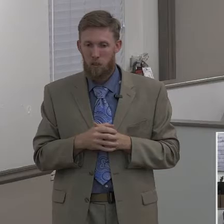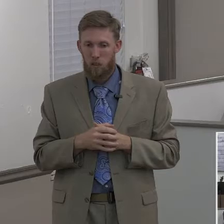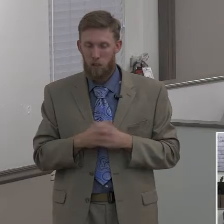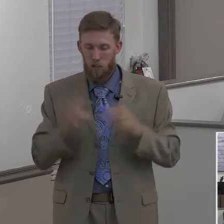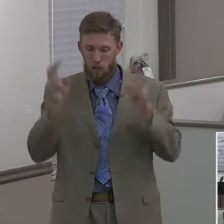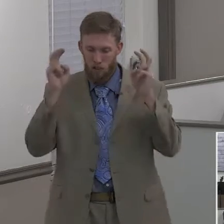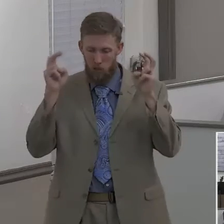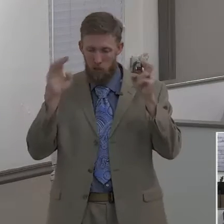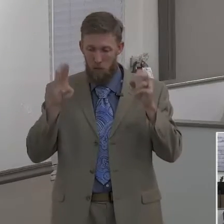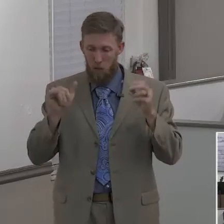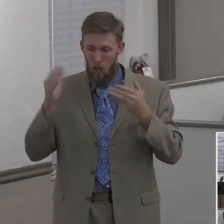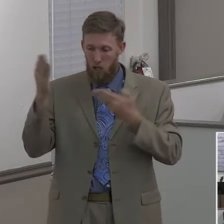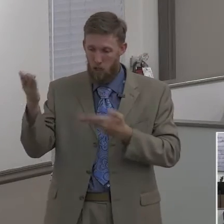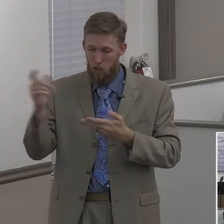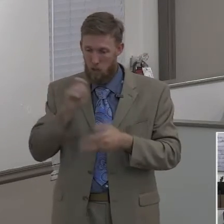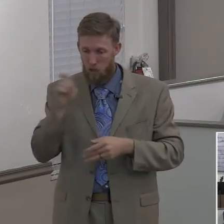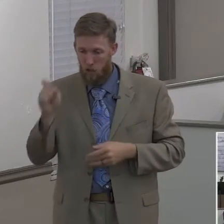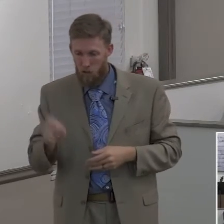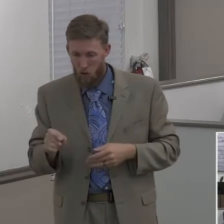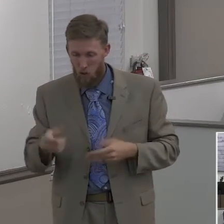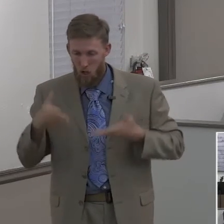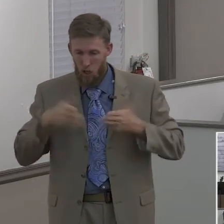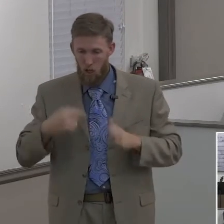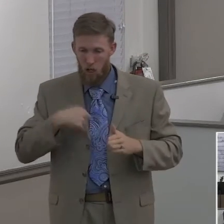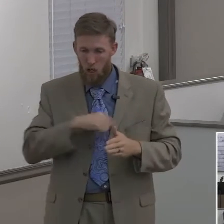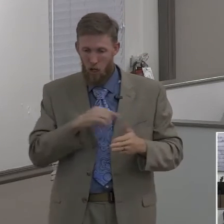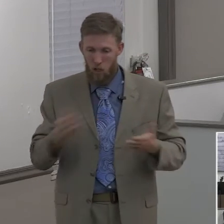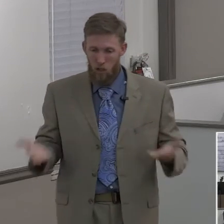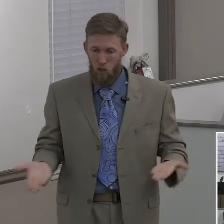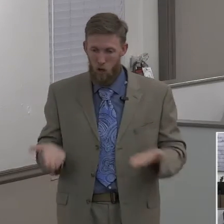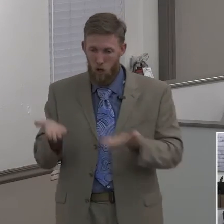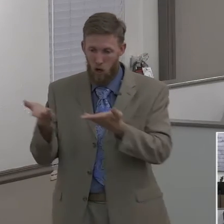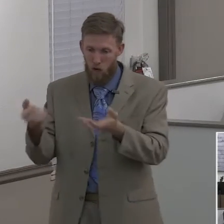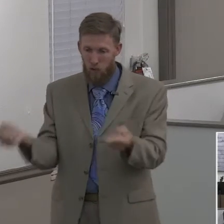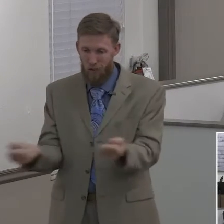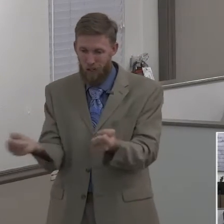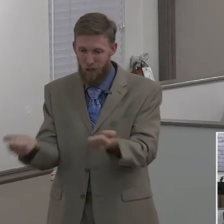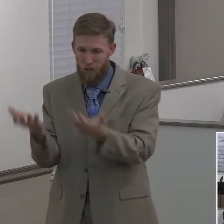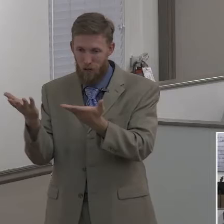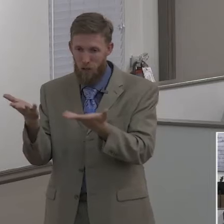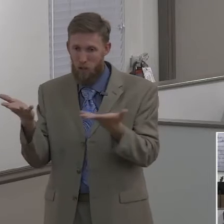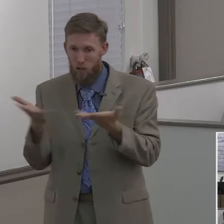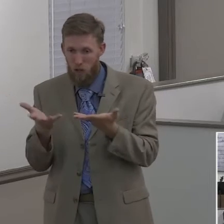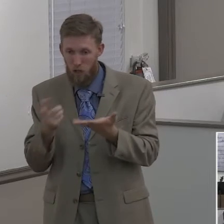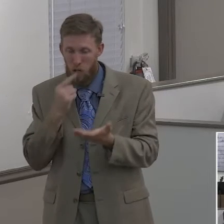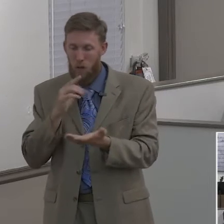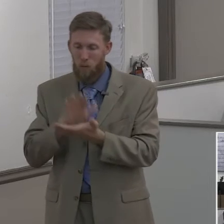By Him, therefore, let us offer the sacrifice of what?